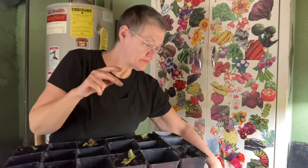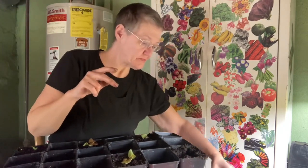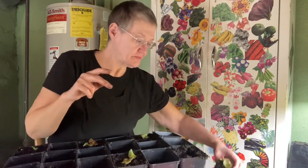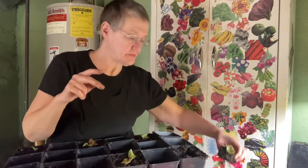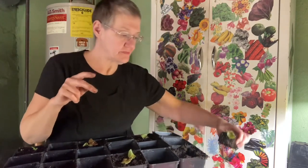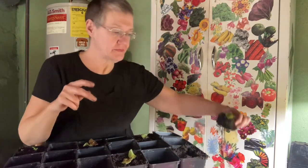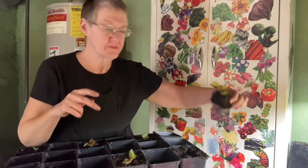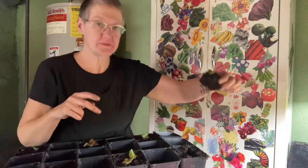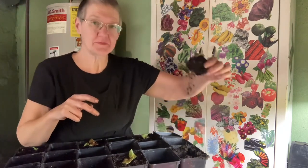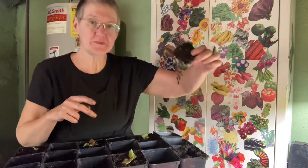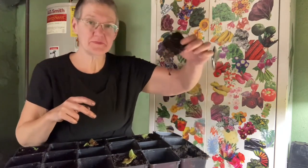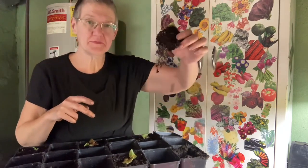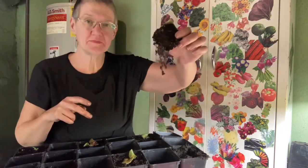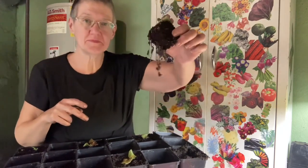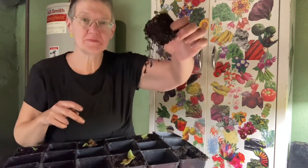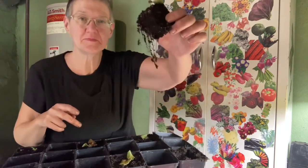on these lettuces.